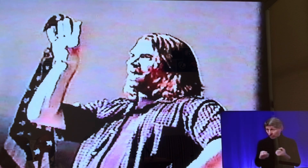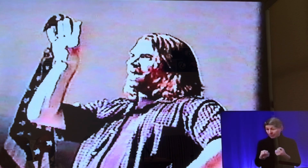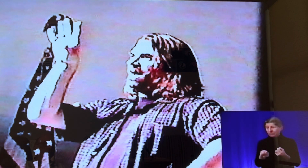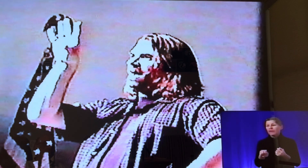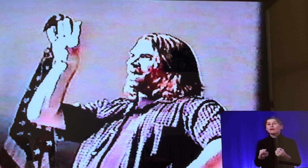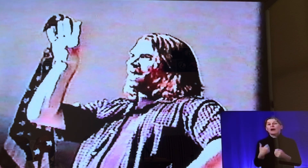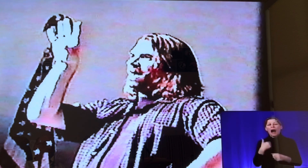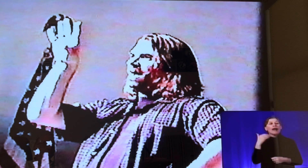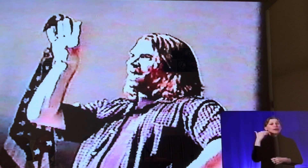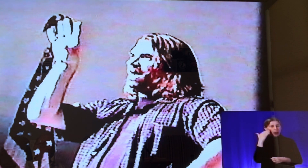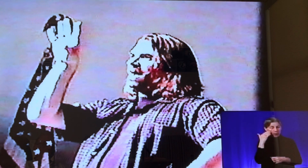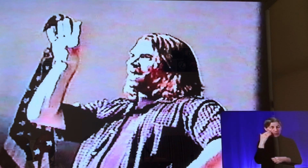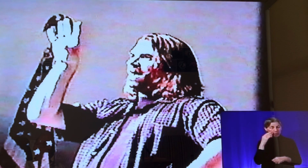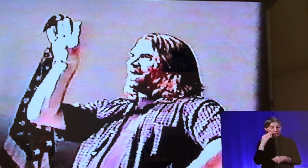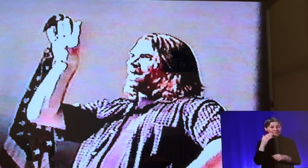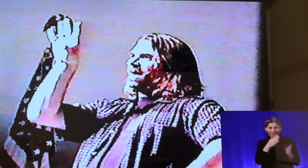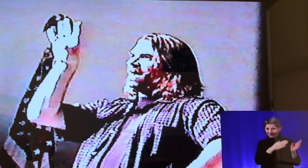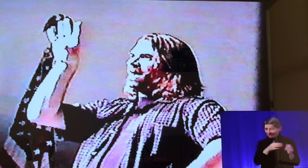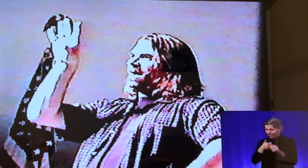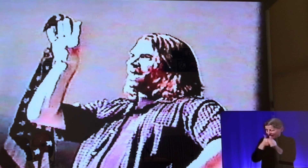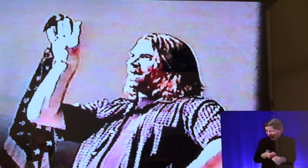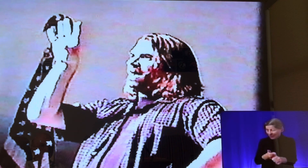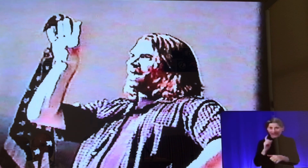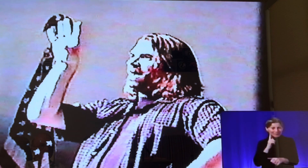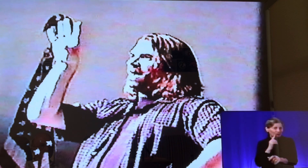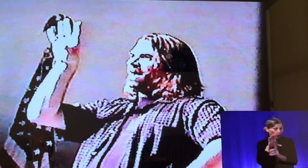know, according to deaf culture, I have to tell you